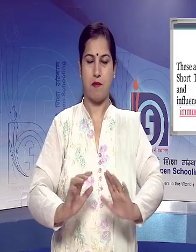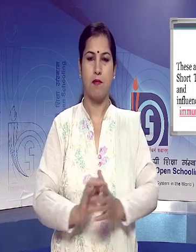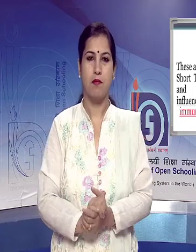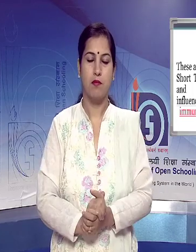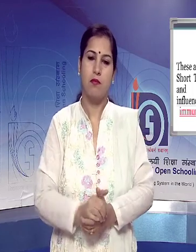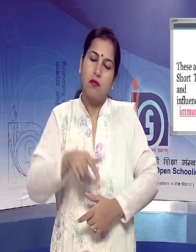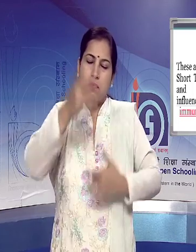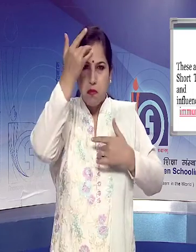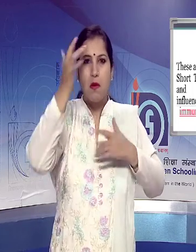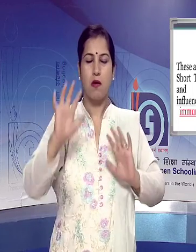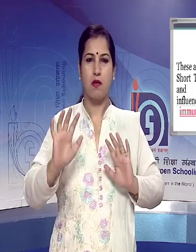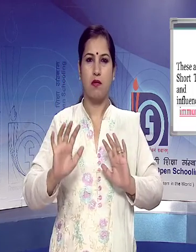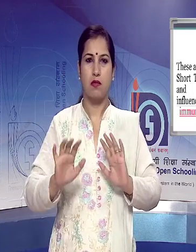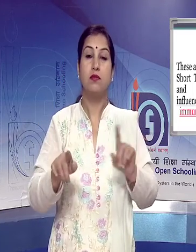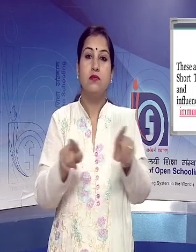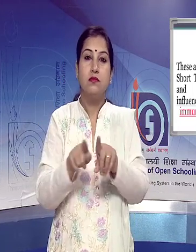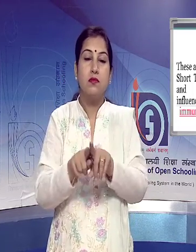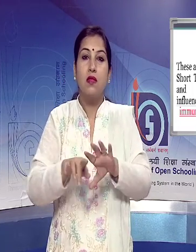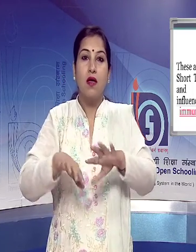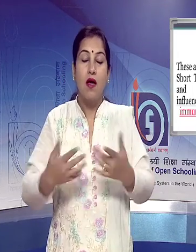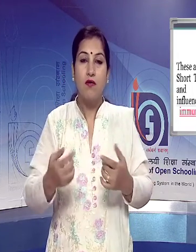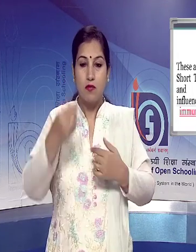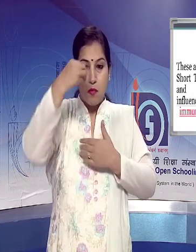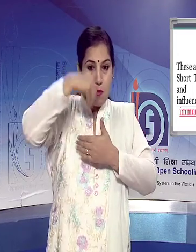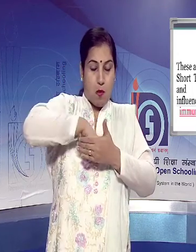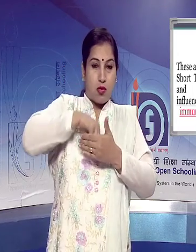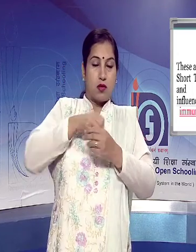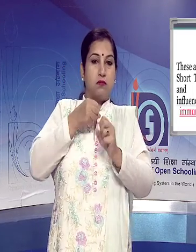diseases and influenced by immunity.